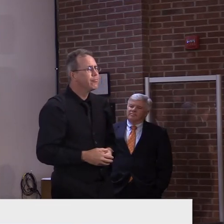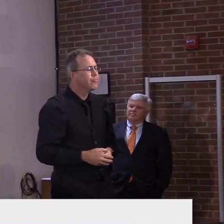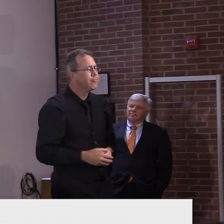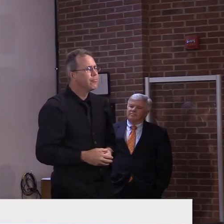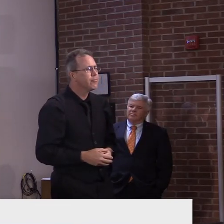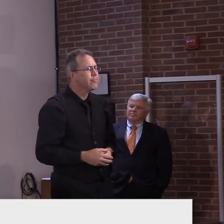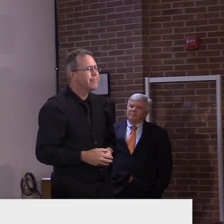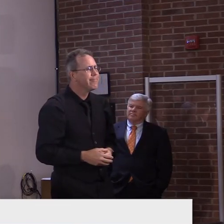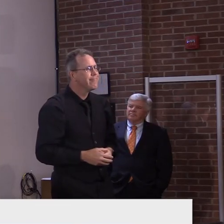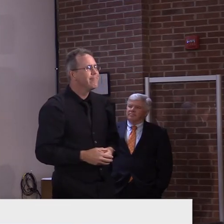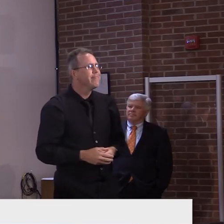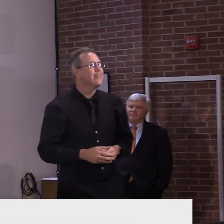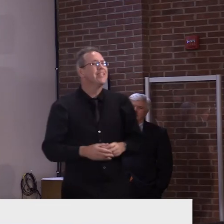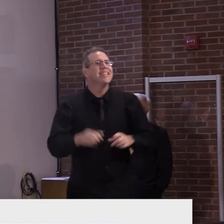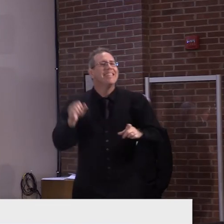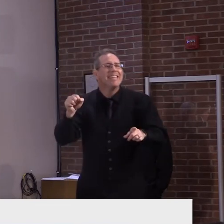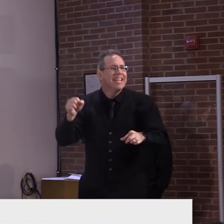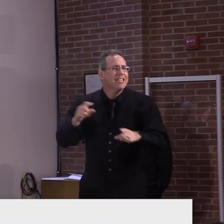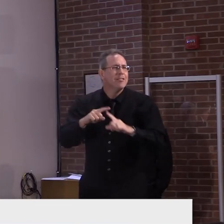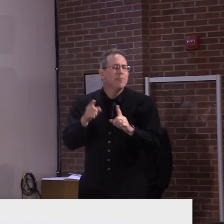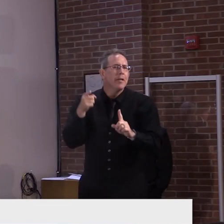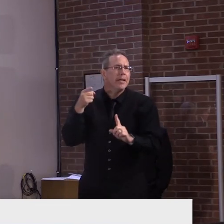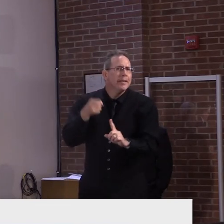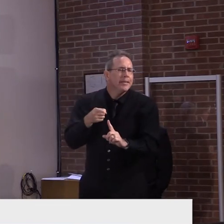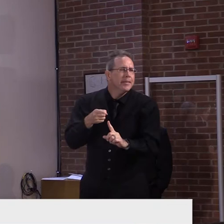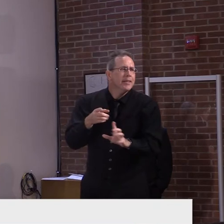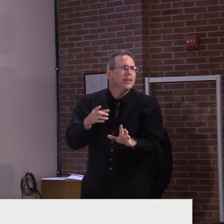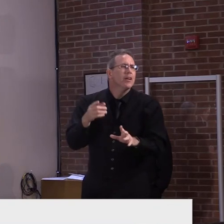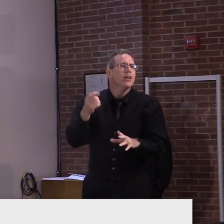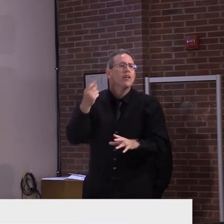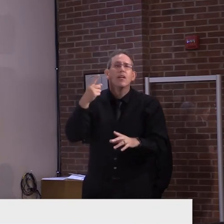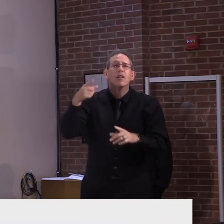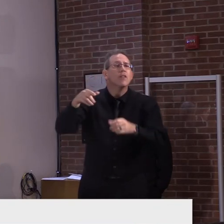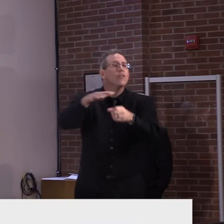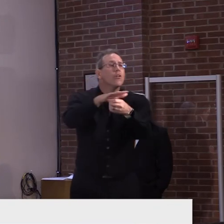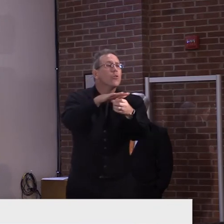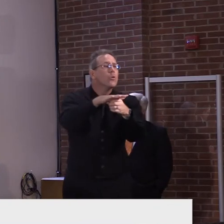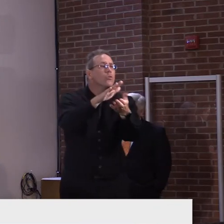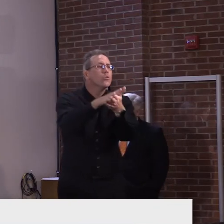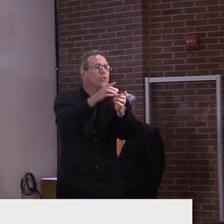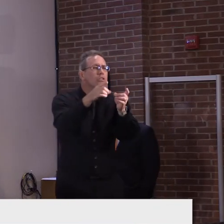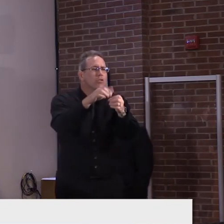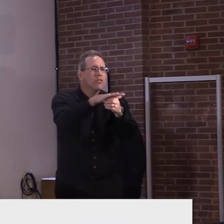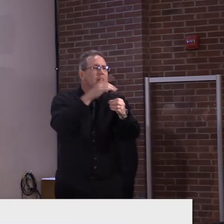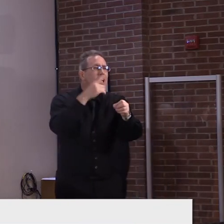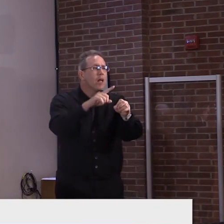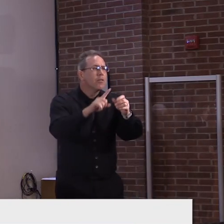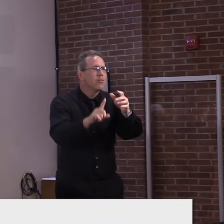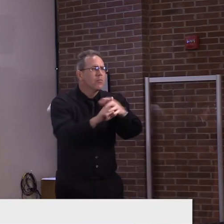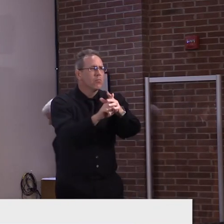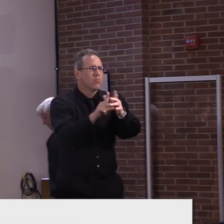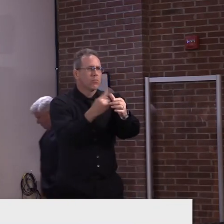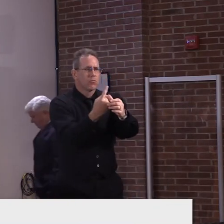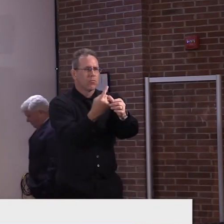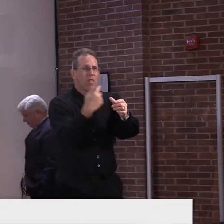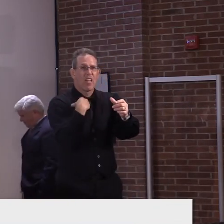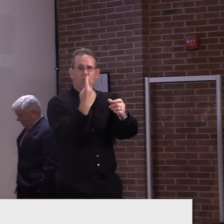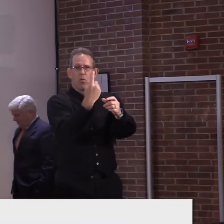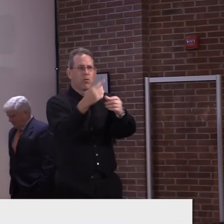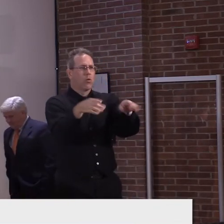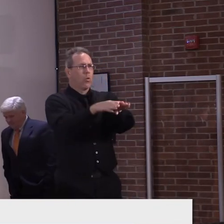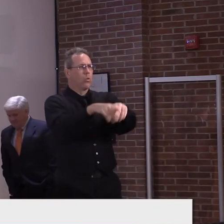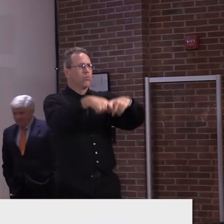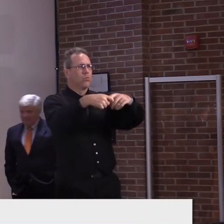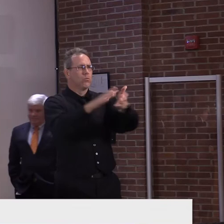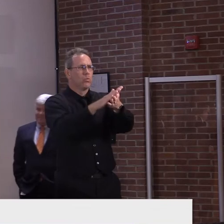That's true, but if you look at the local district level and decide to close down a district, it sounds like they don't really have a plan for transitioning